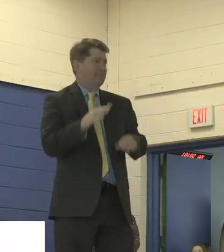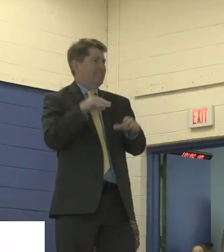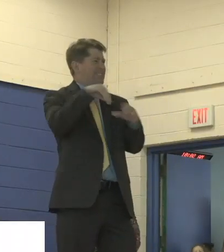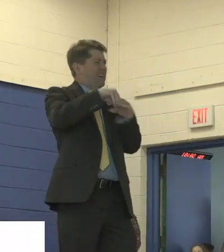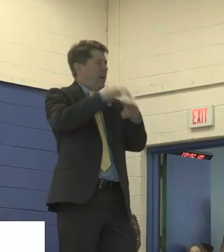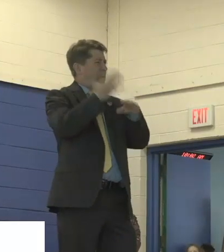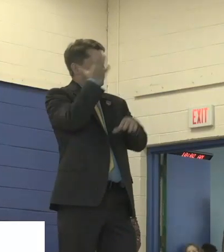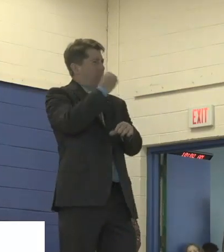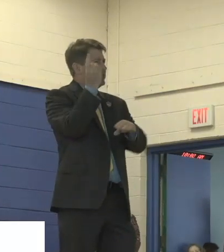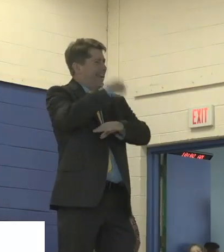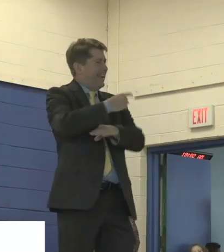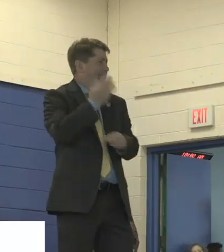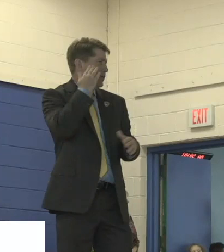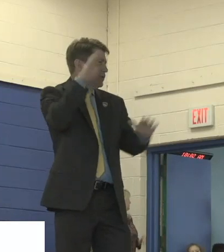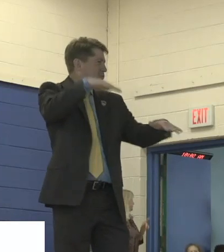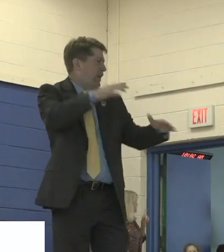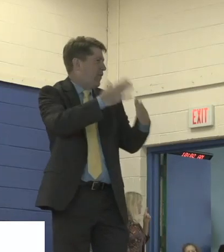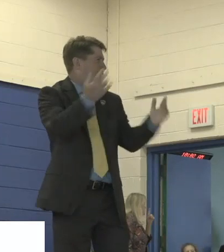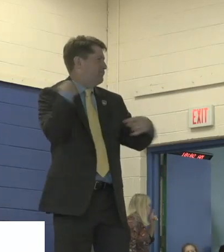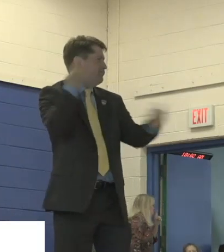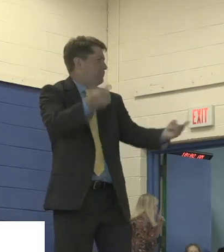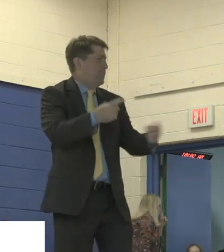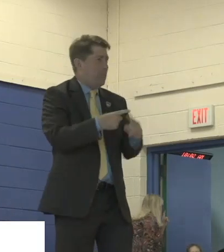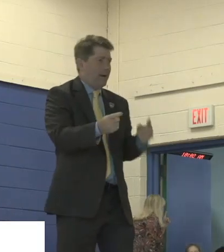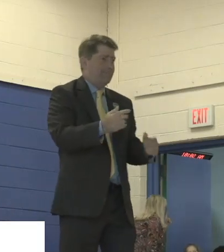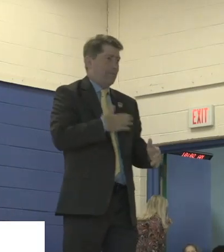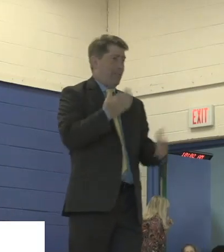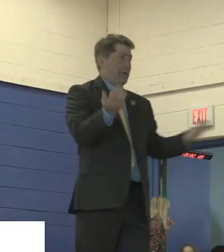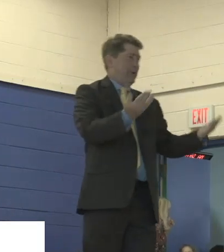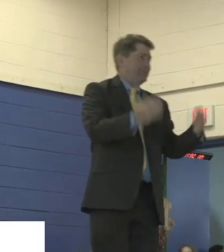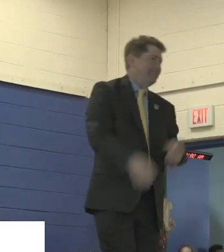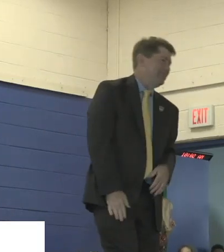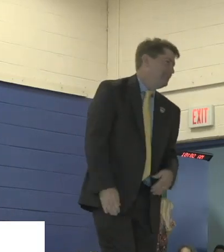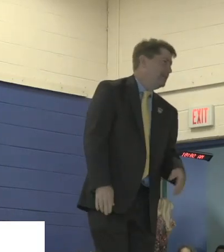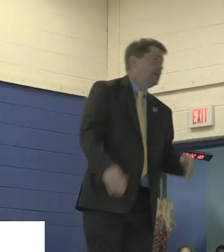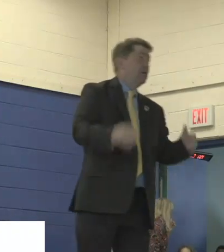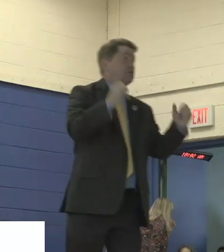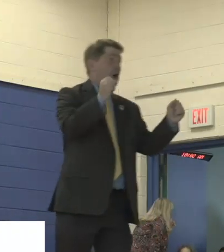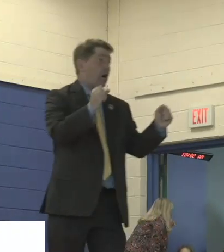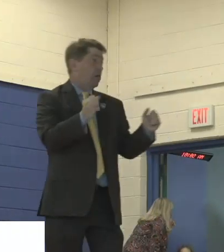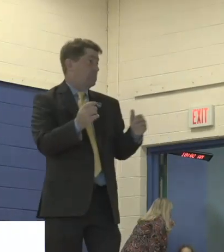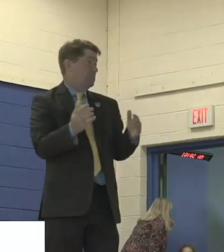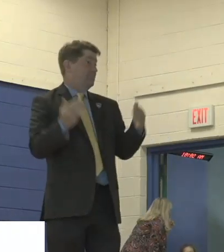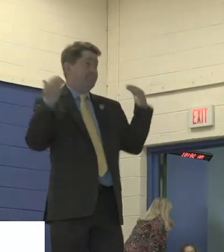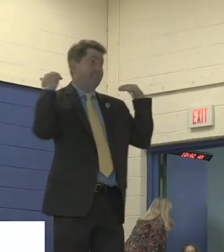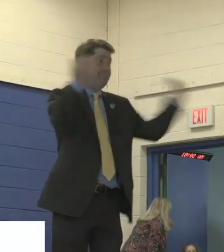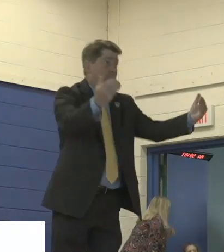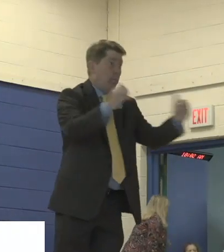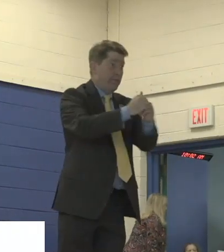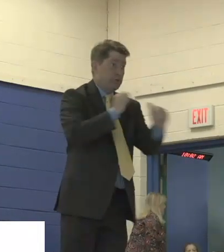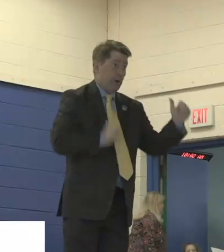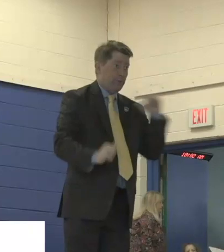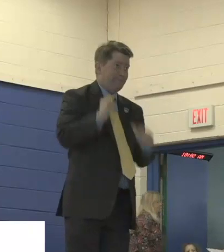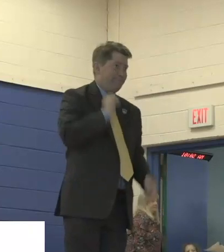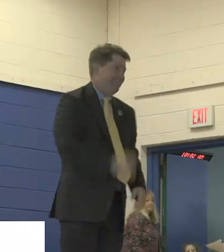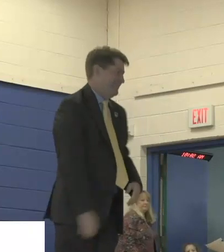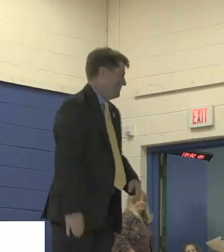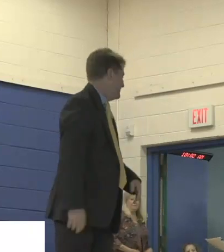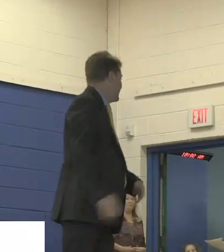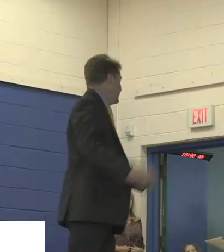here today. It's a beautiful day, however, it's been raining so much, but thankfully it has gotten so much nicer out.